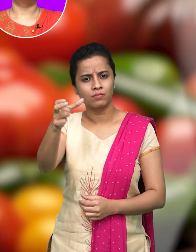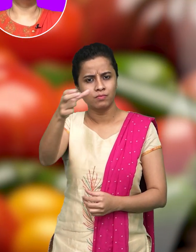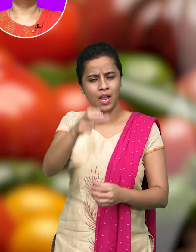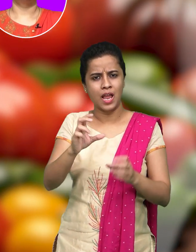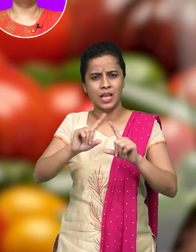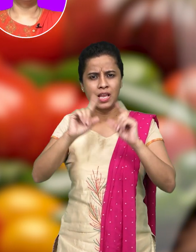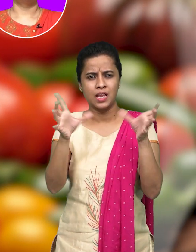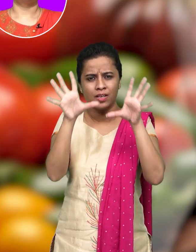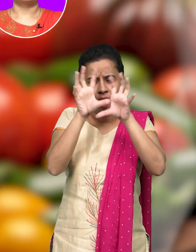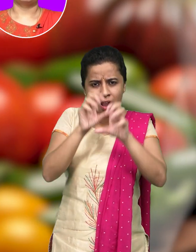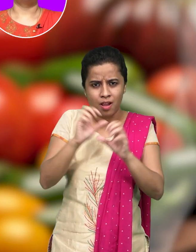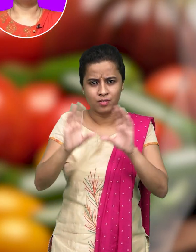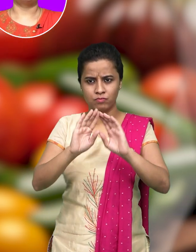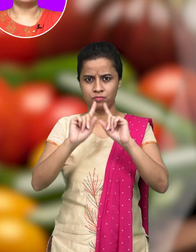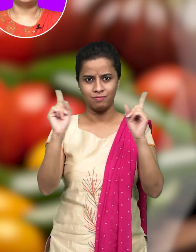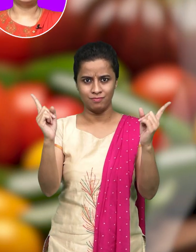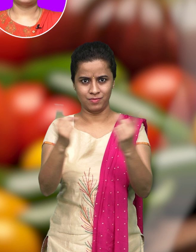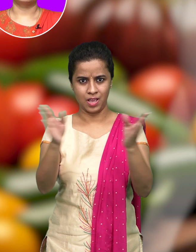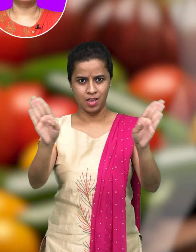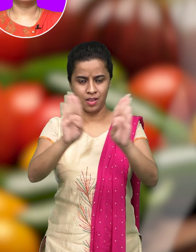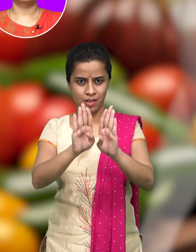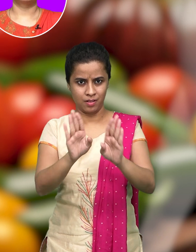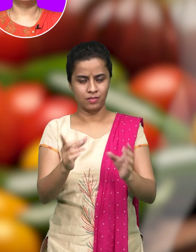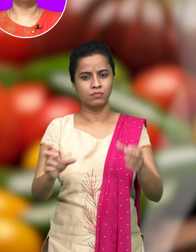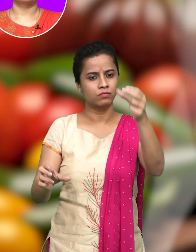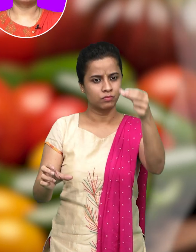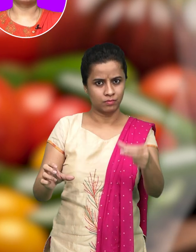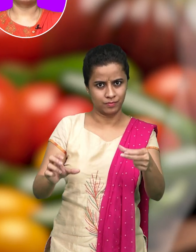cupboard for about 48 hours.